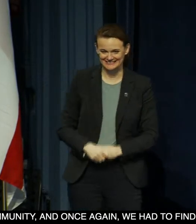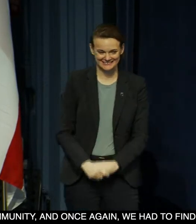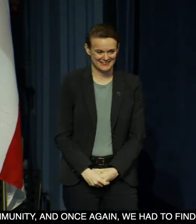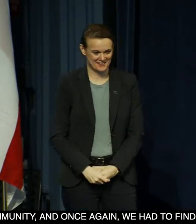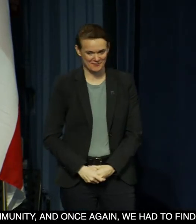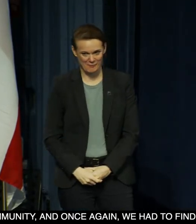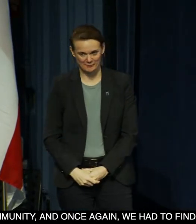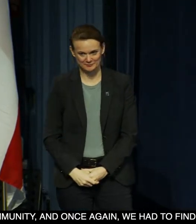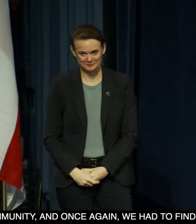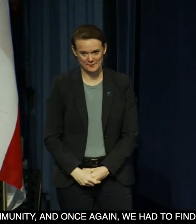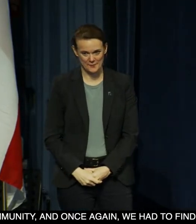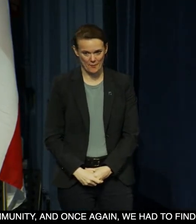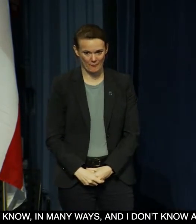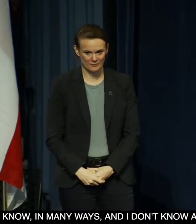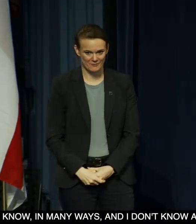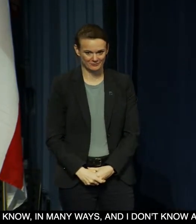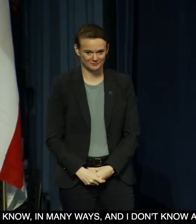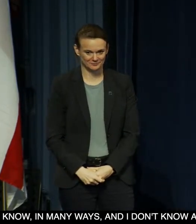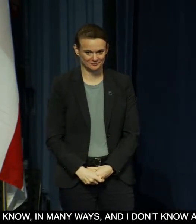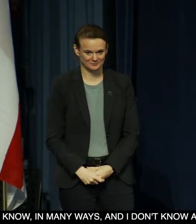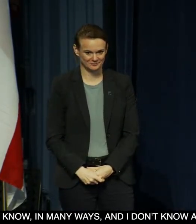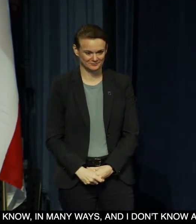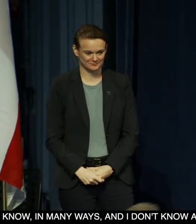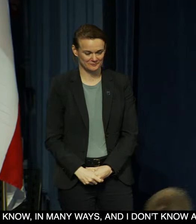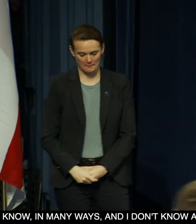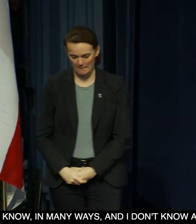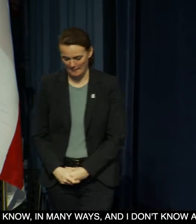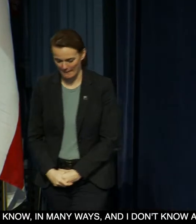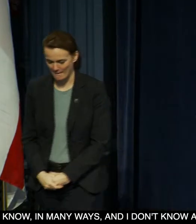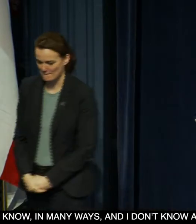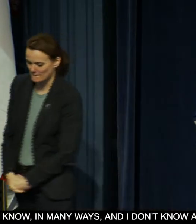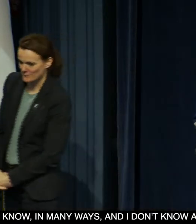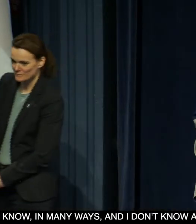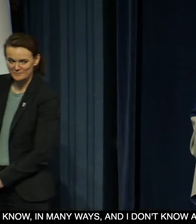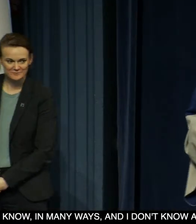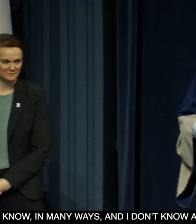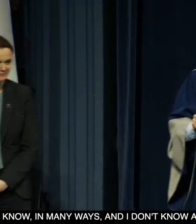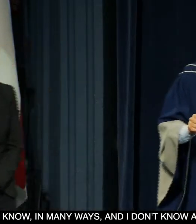so I'm going to ask my colleague to bring me some water over here.